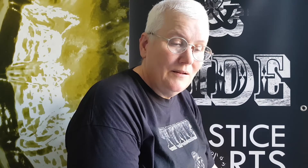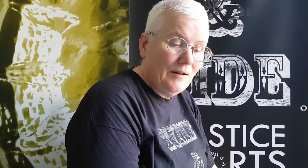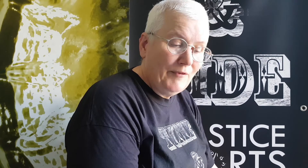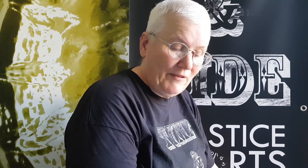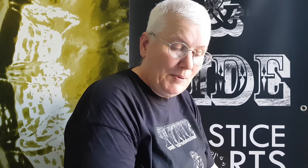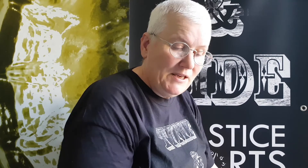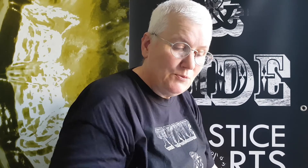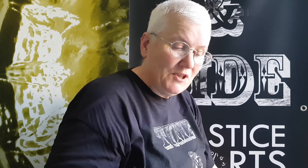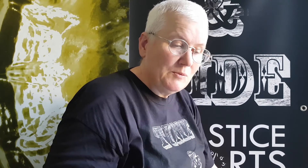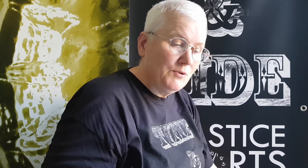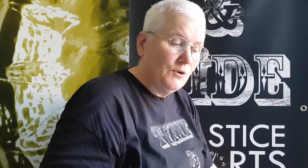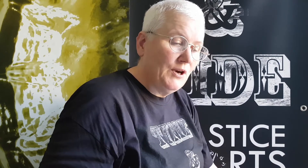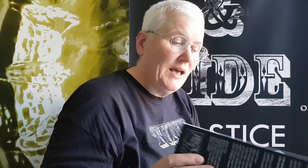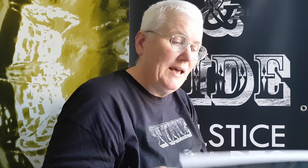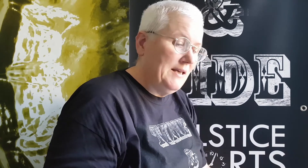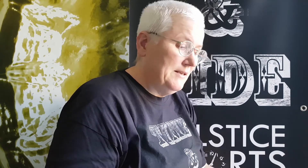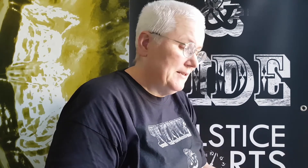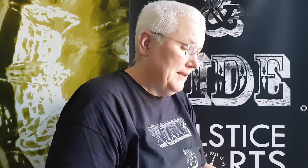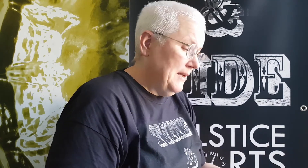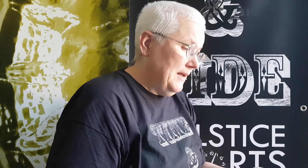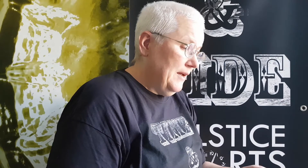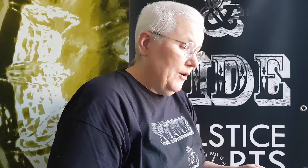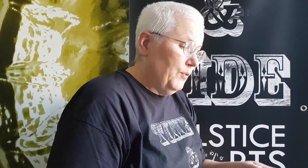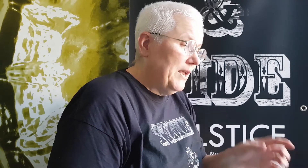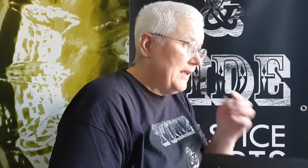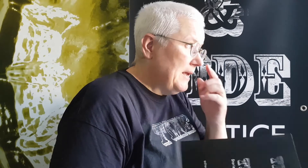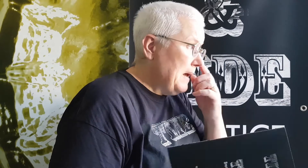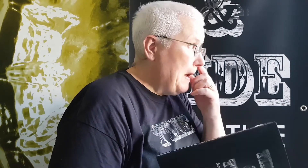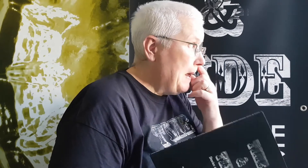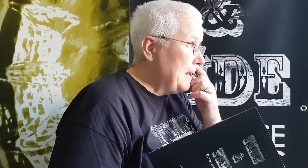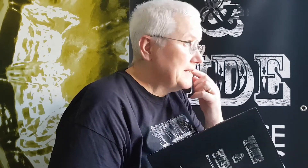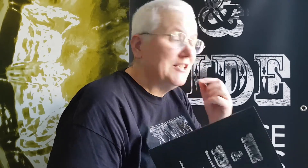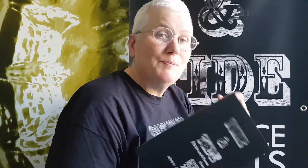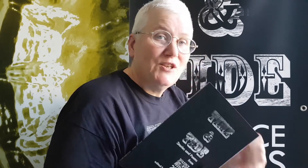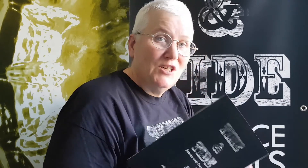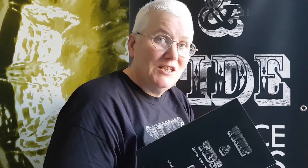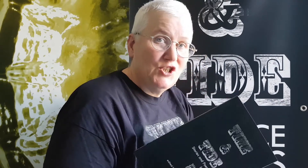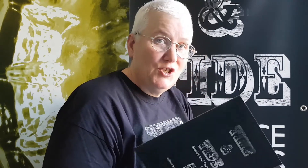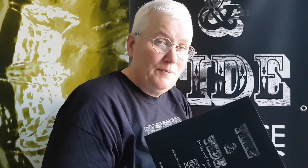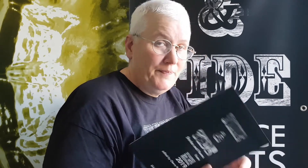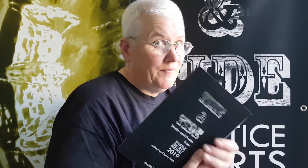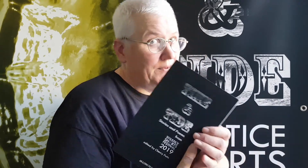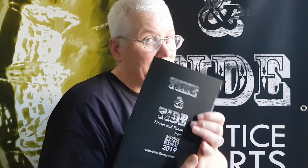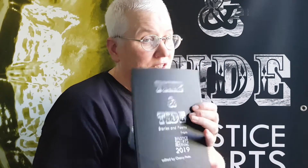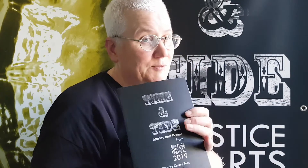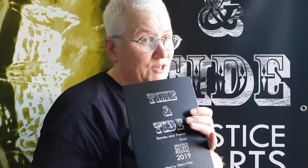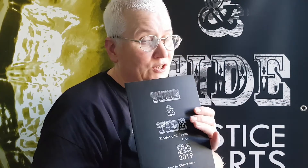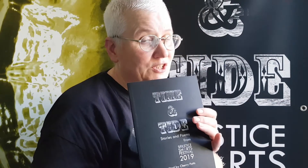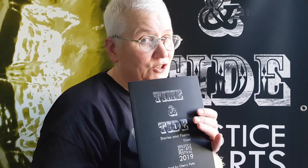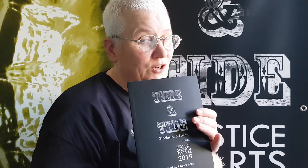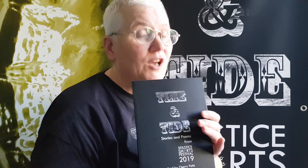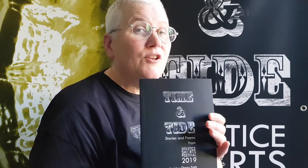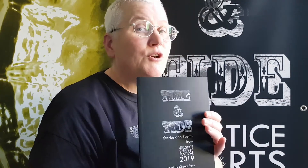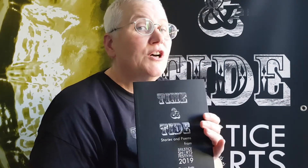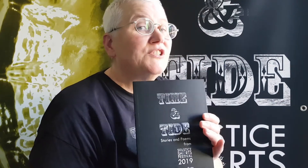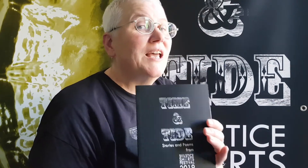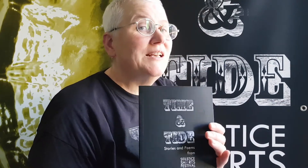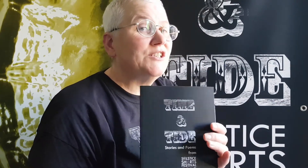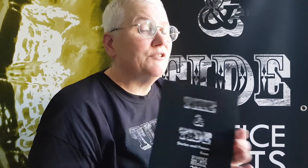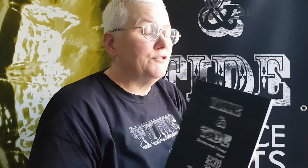I'm very pleased with this book, and we did a special edition. This is the special edition. You can't tell it's different